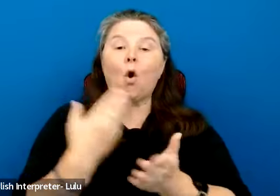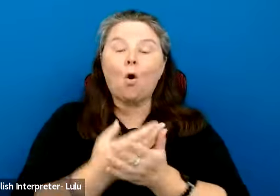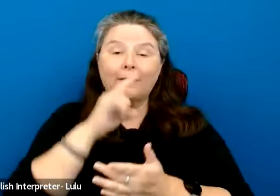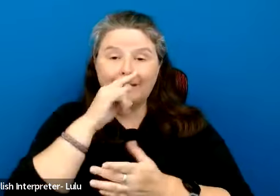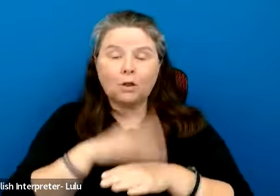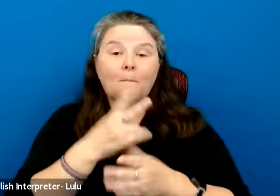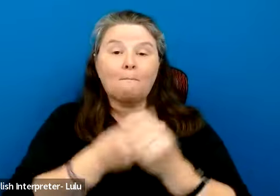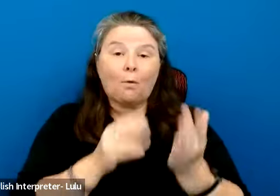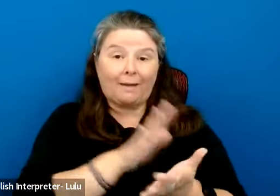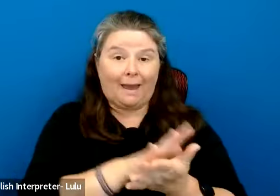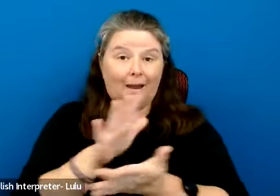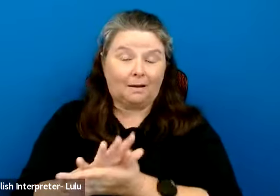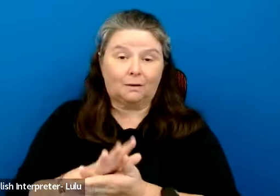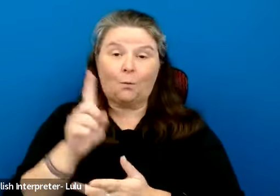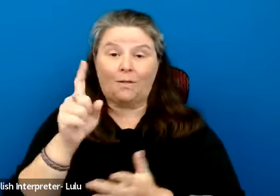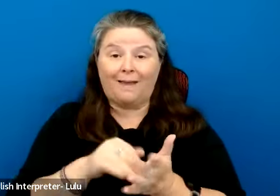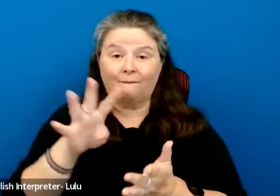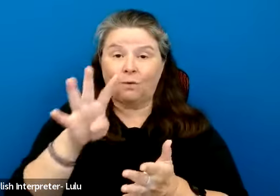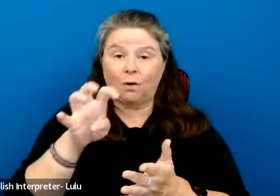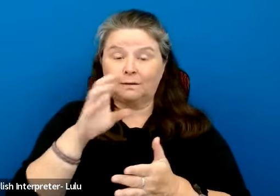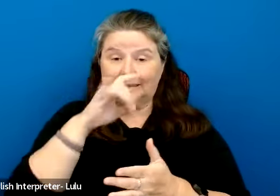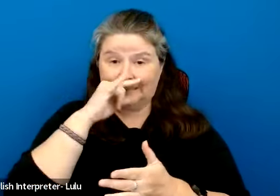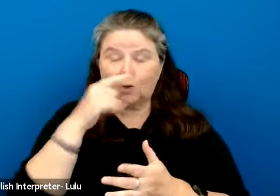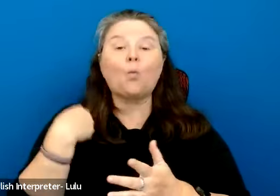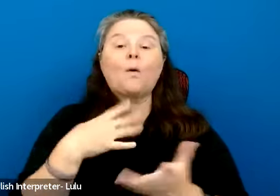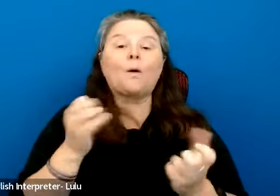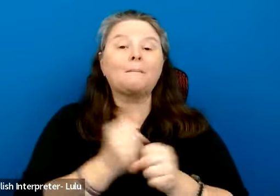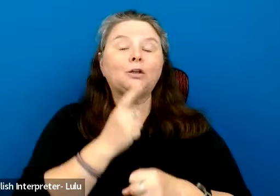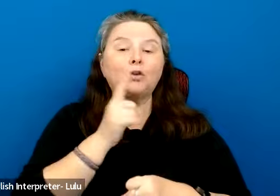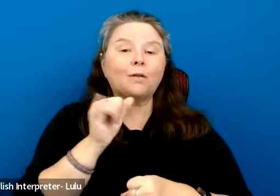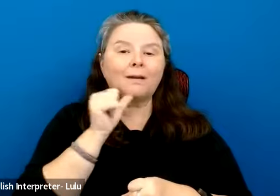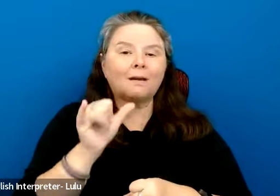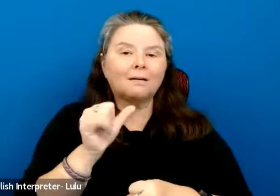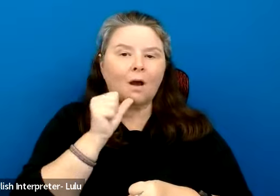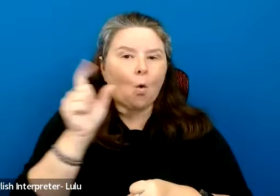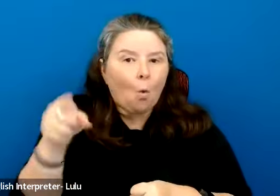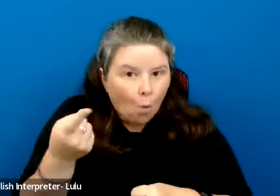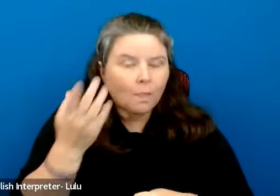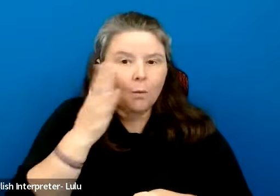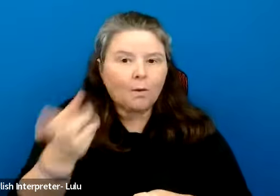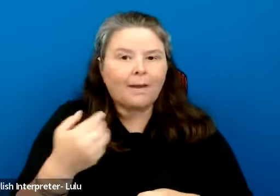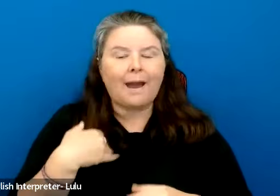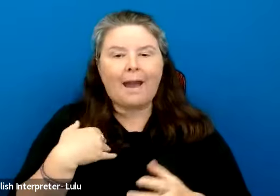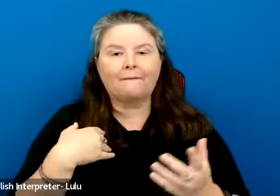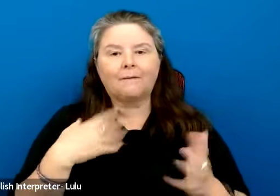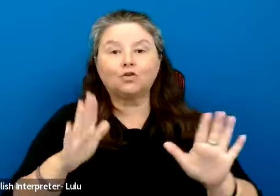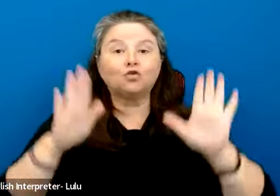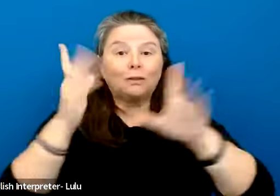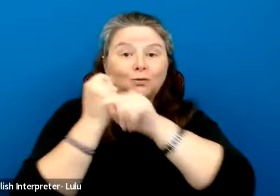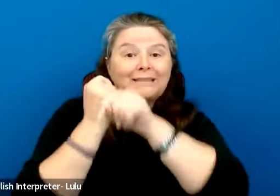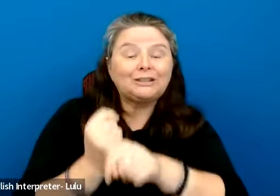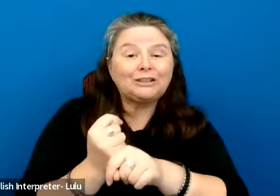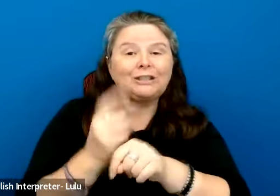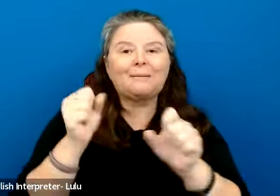on both campuses, so 1,400 kids. And we want to make sure that not only will they have that great tradition